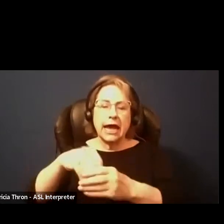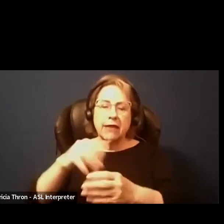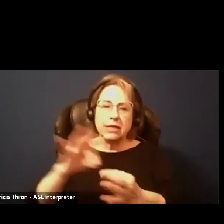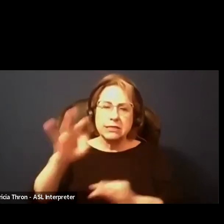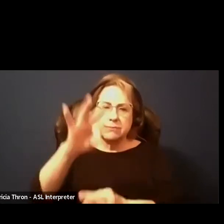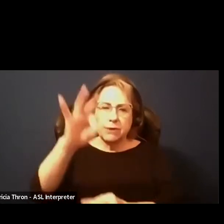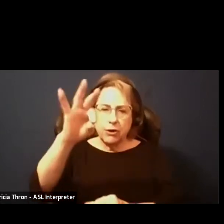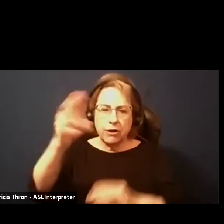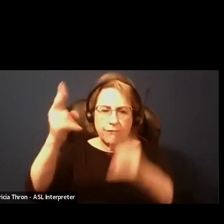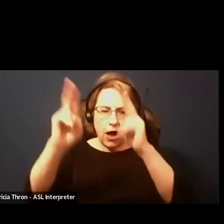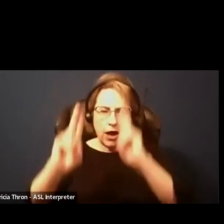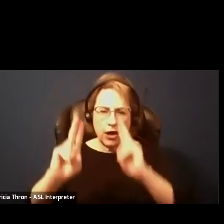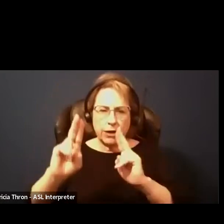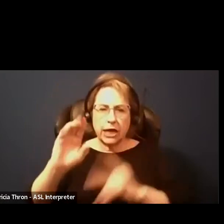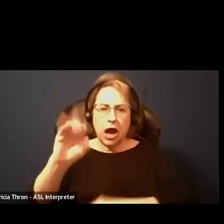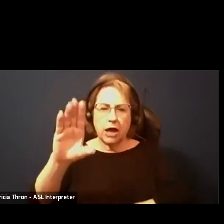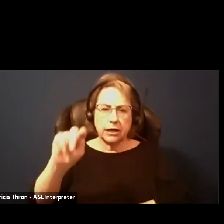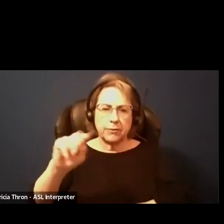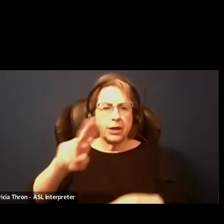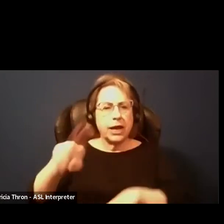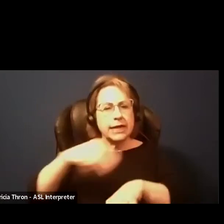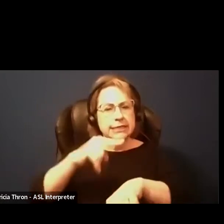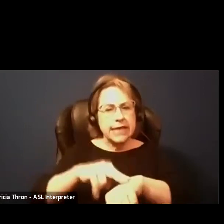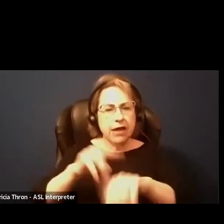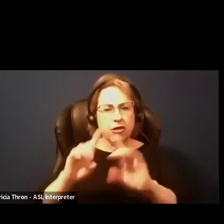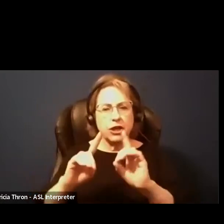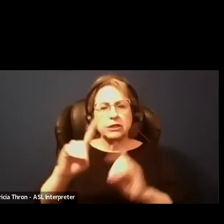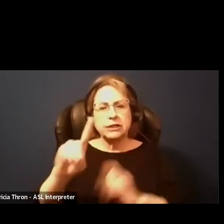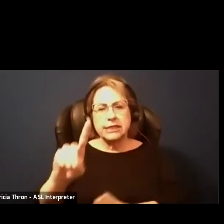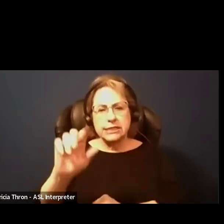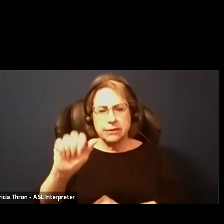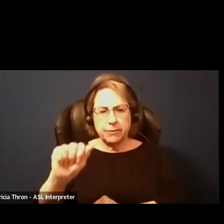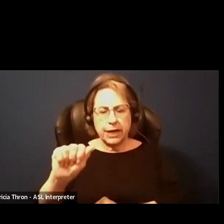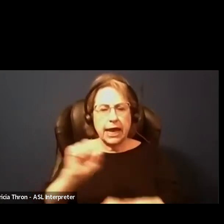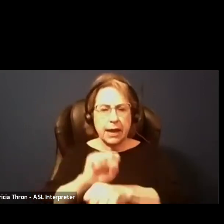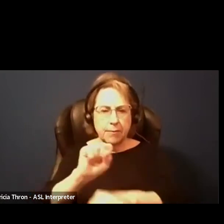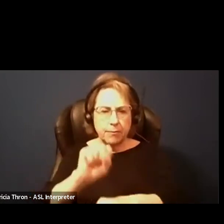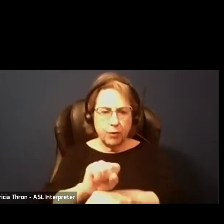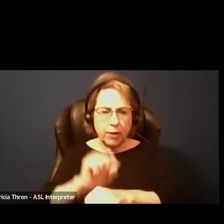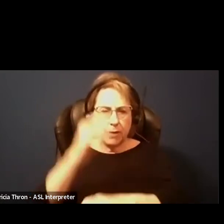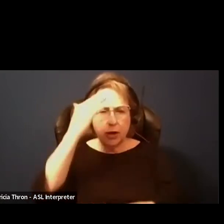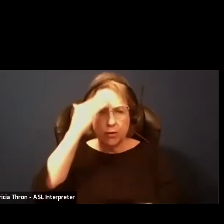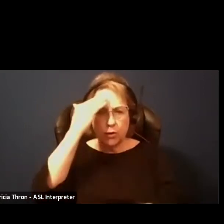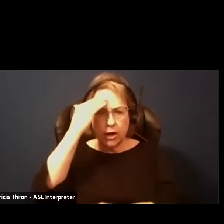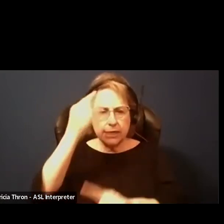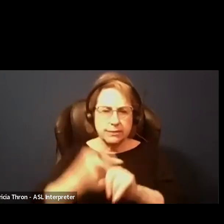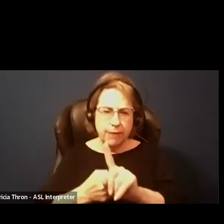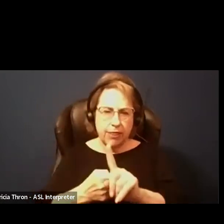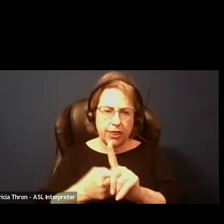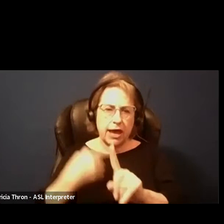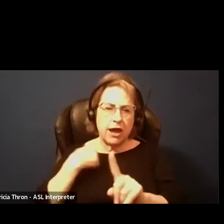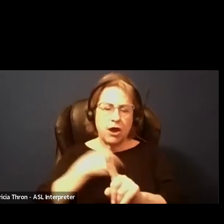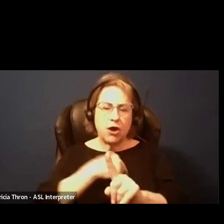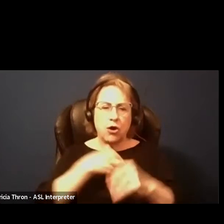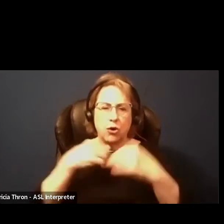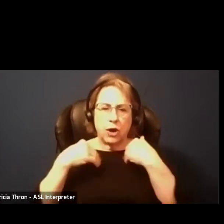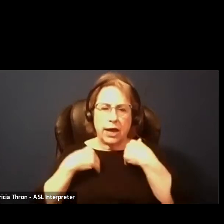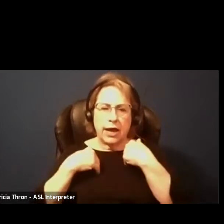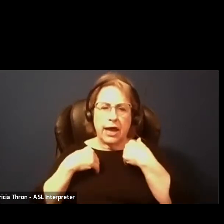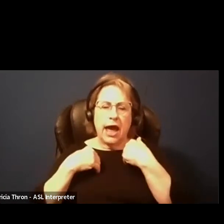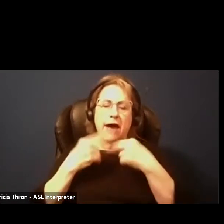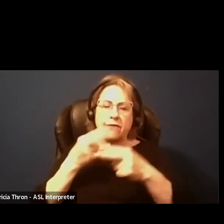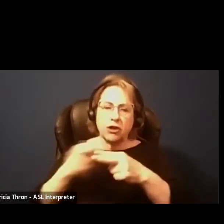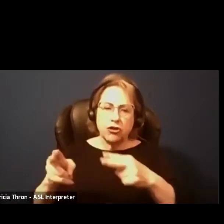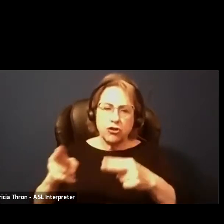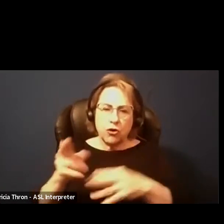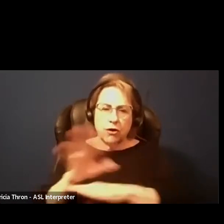National Disability Employment Awareness Month, we have a short video to showcase this past summer's Young Adult Employment Program, which was